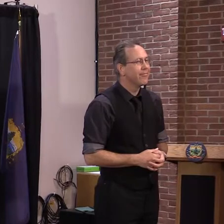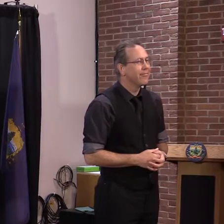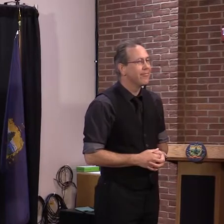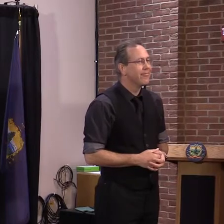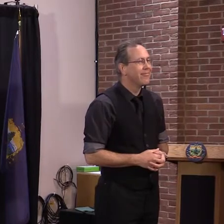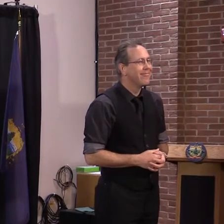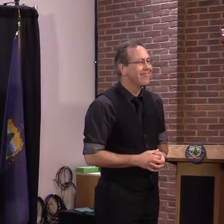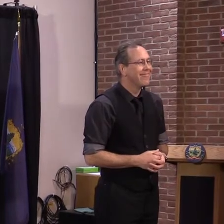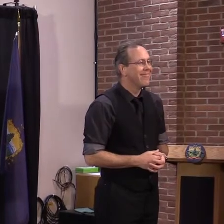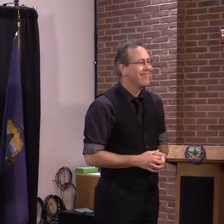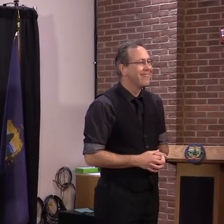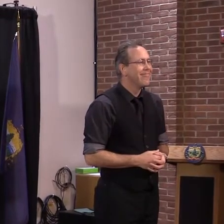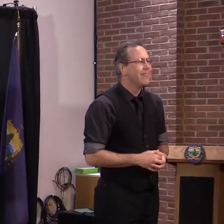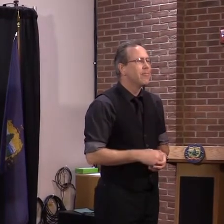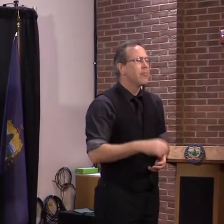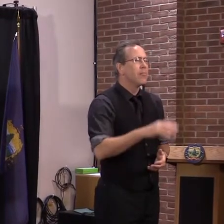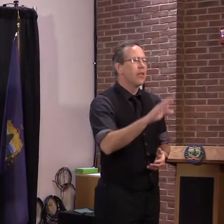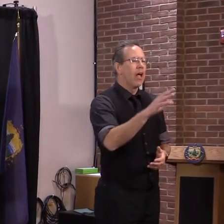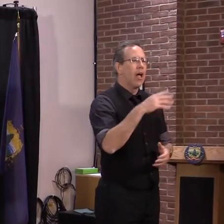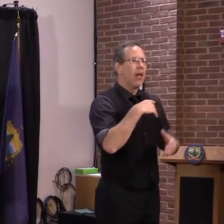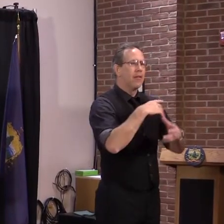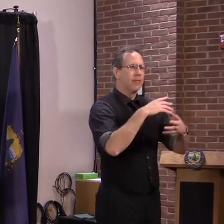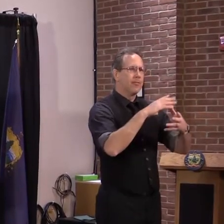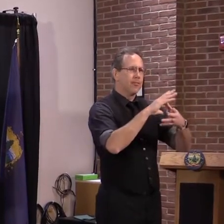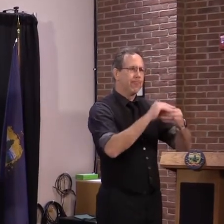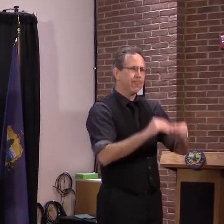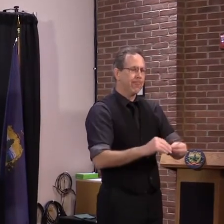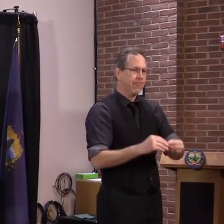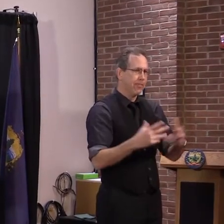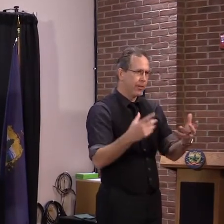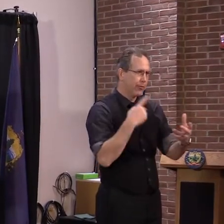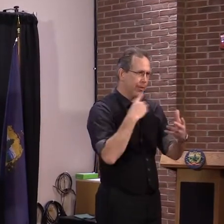I have a number of items to discuss this morning in terms of updates.